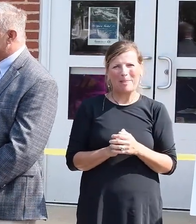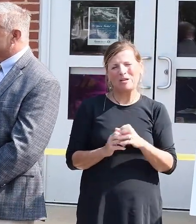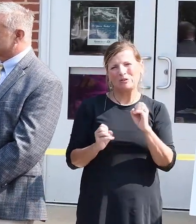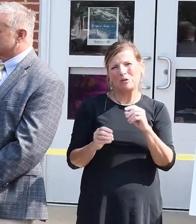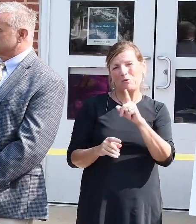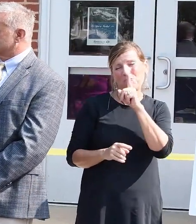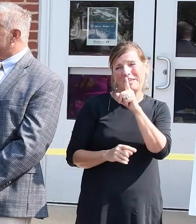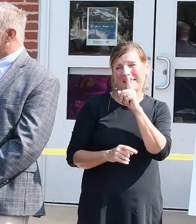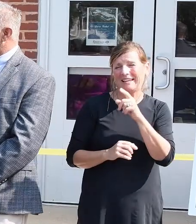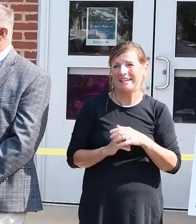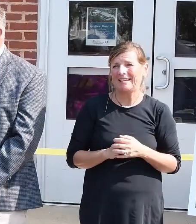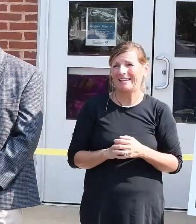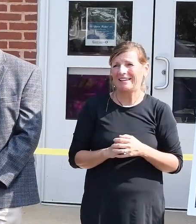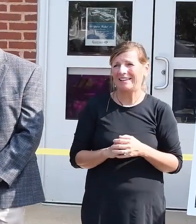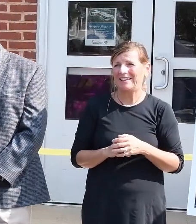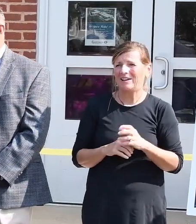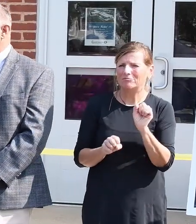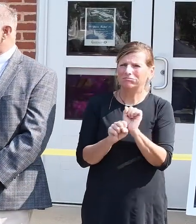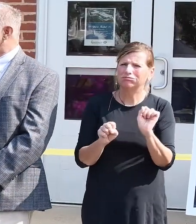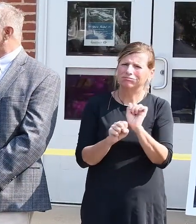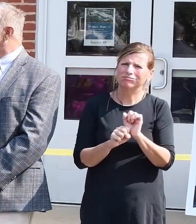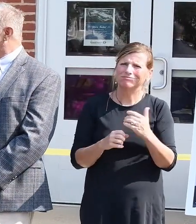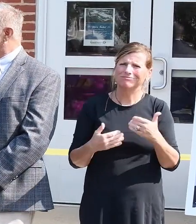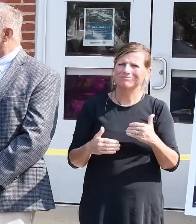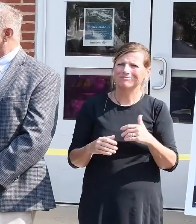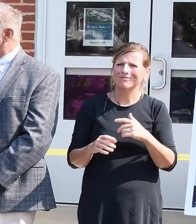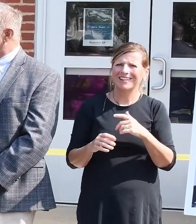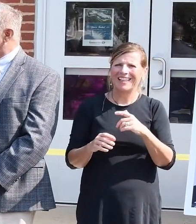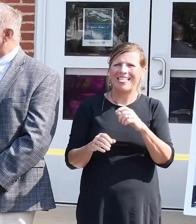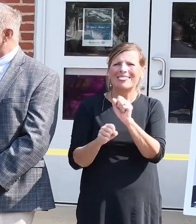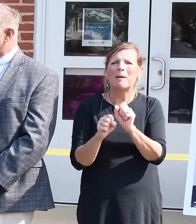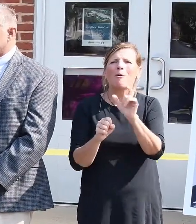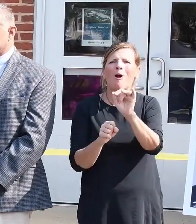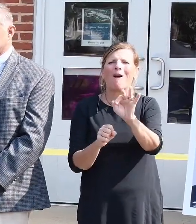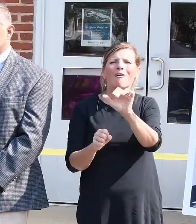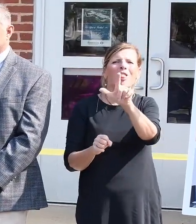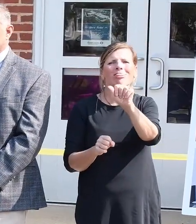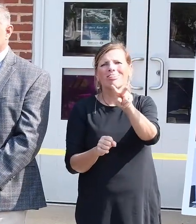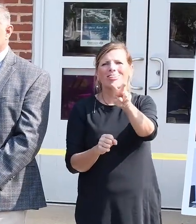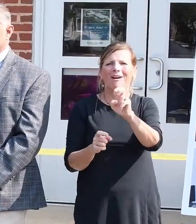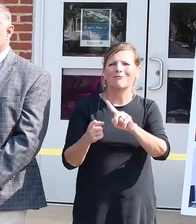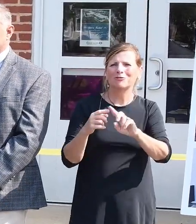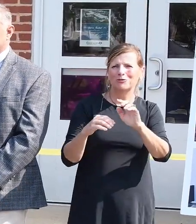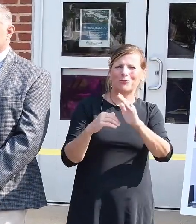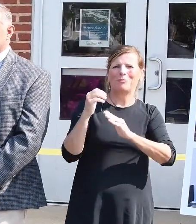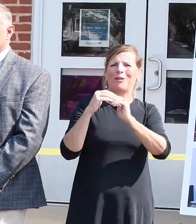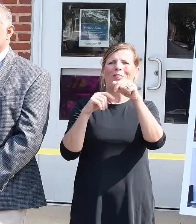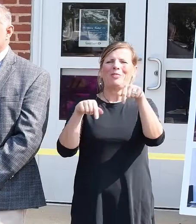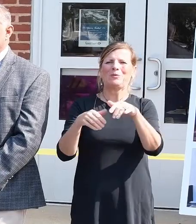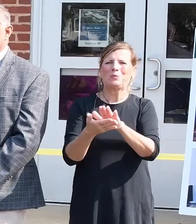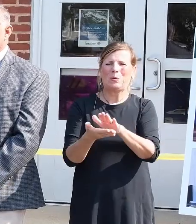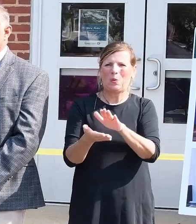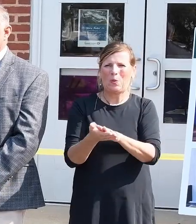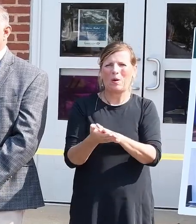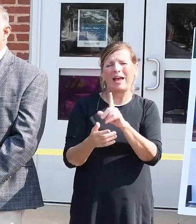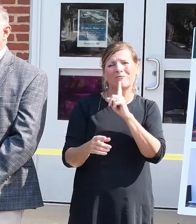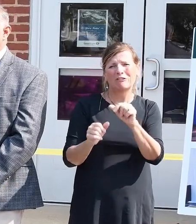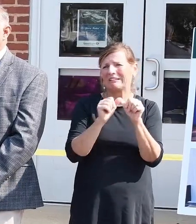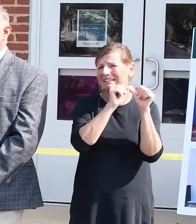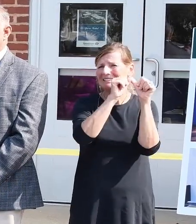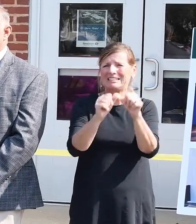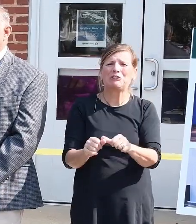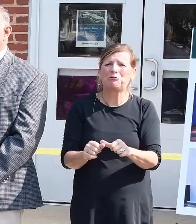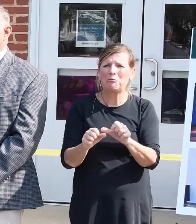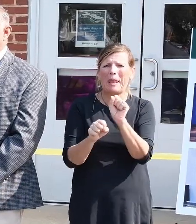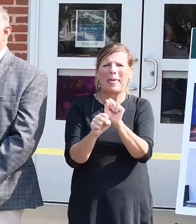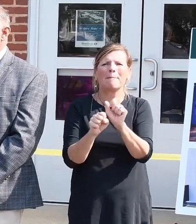it truly was a labor of love of this community to get this school built in the first place. And it's been a continued labor of love to honor